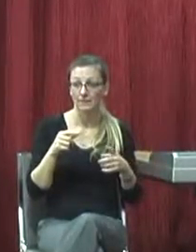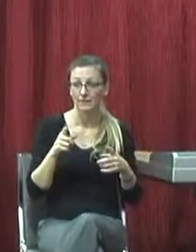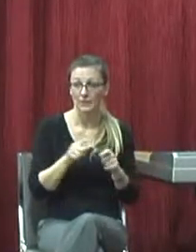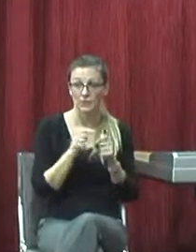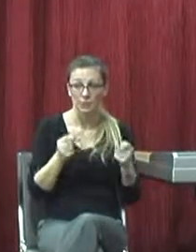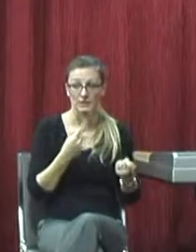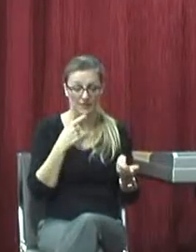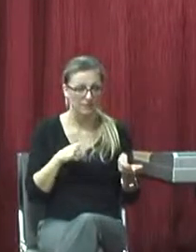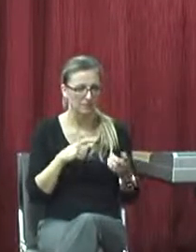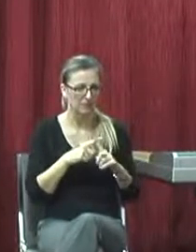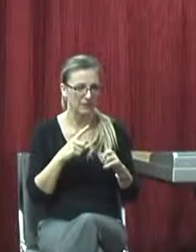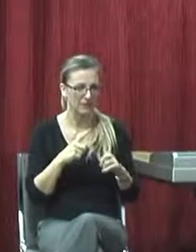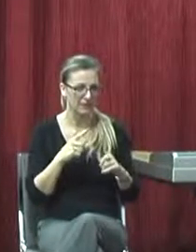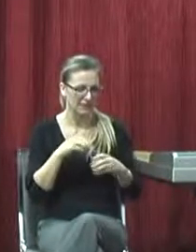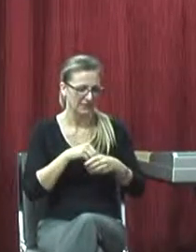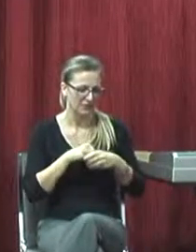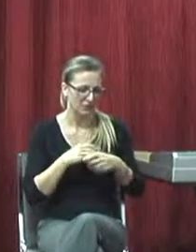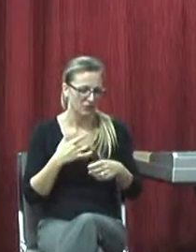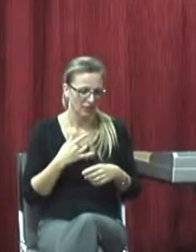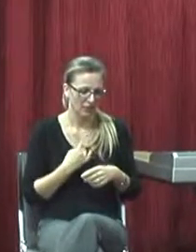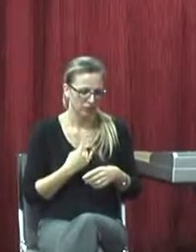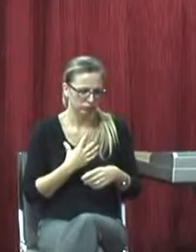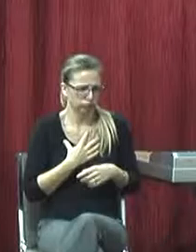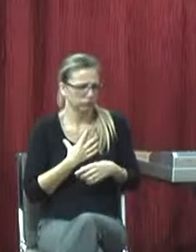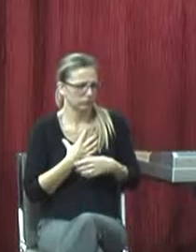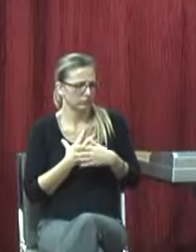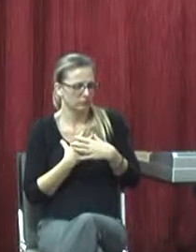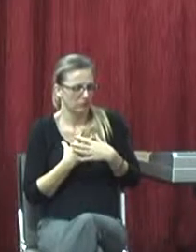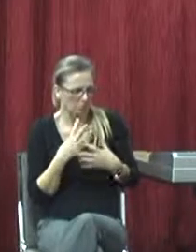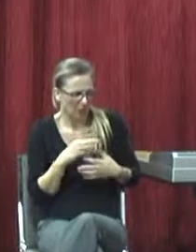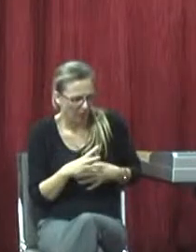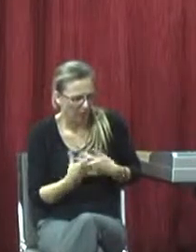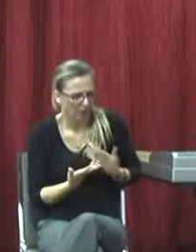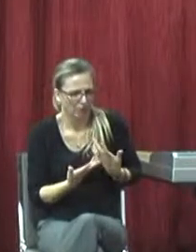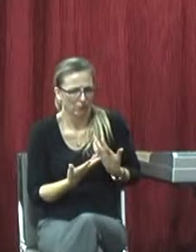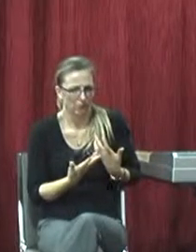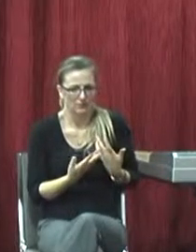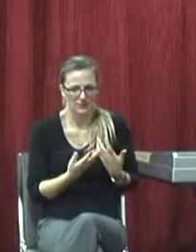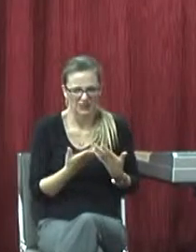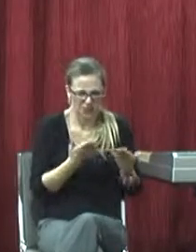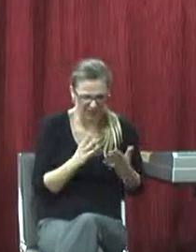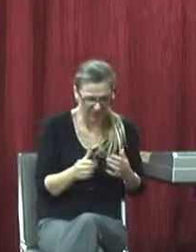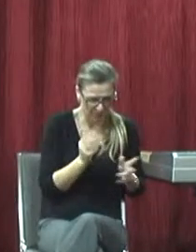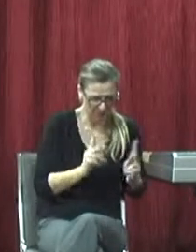bristle inside because, wow, serving other people, that's really not me.